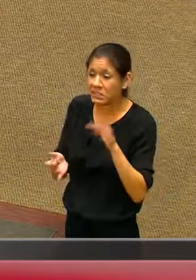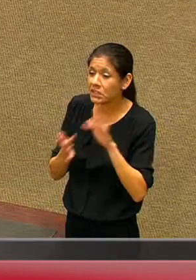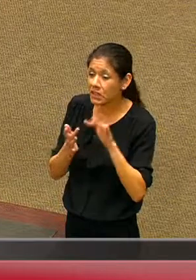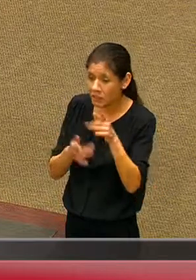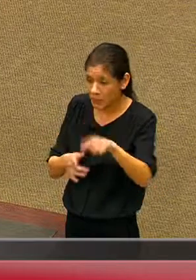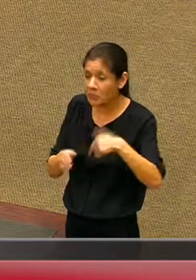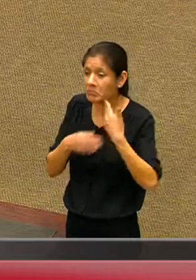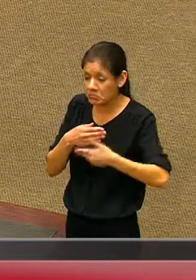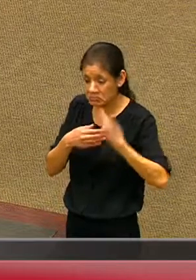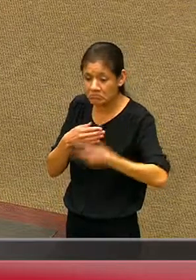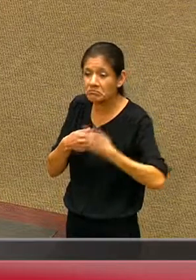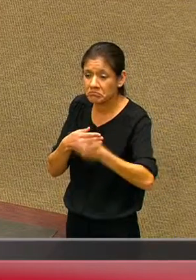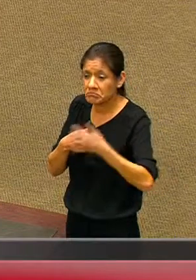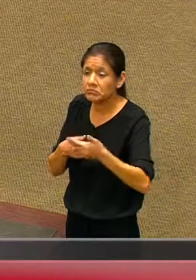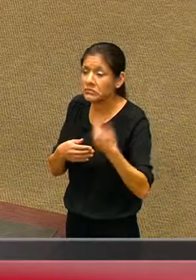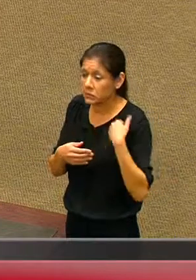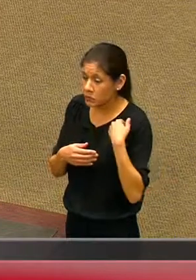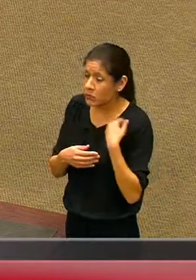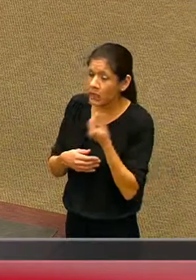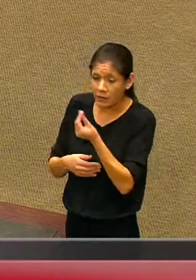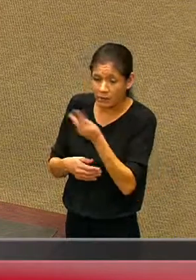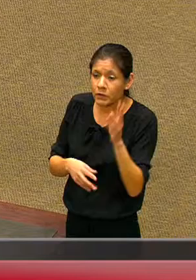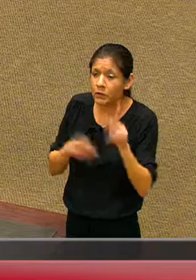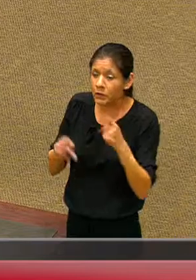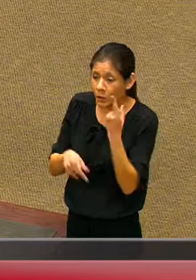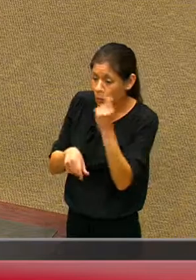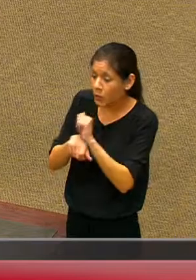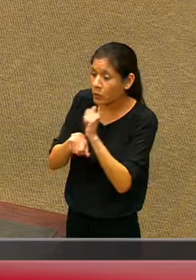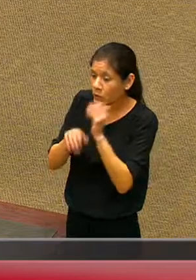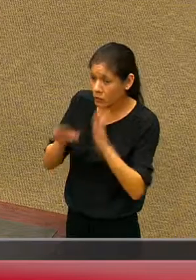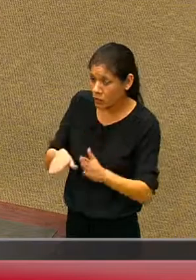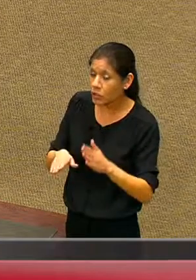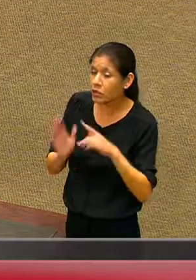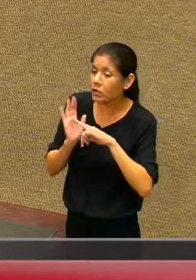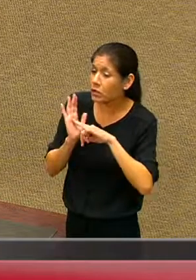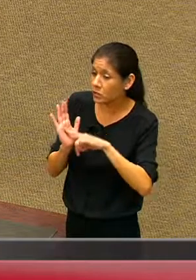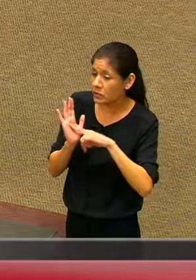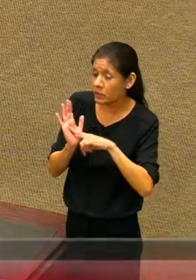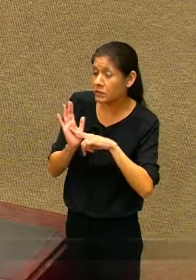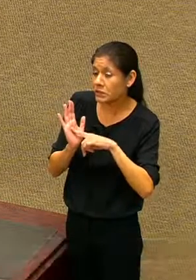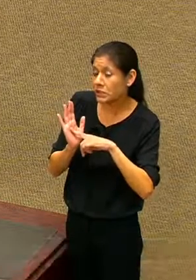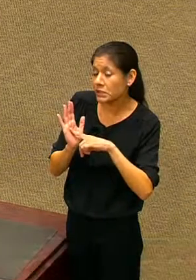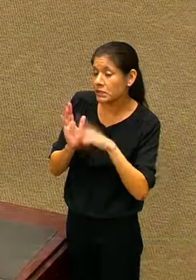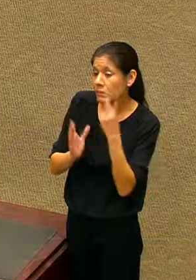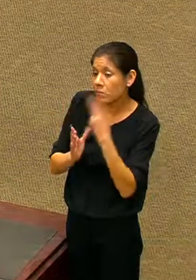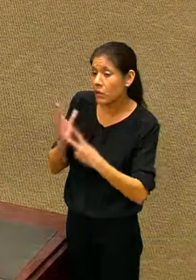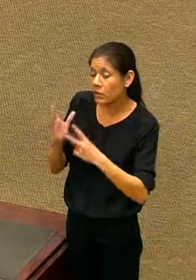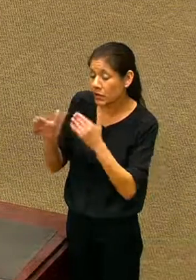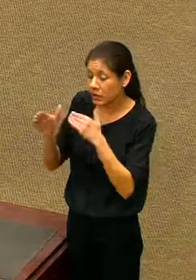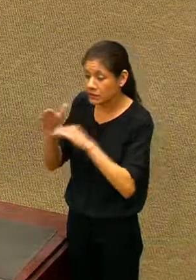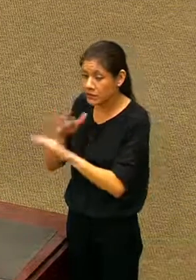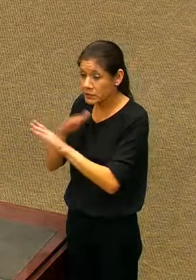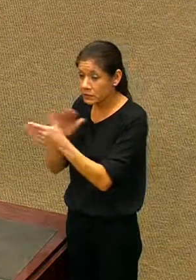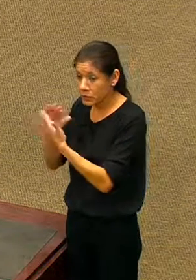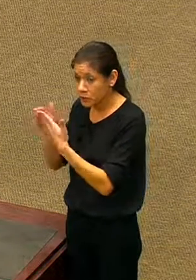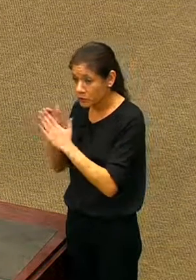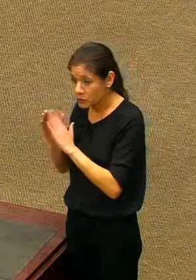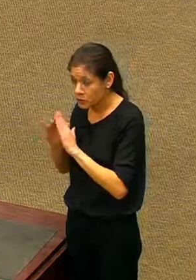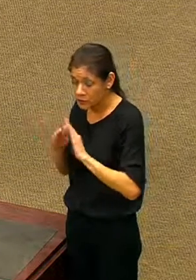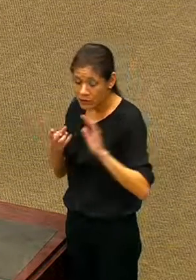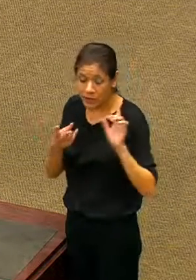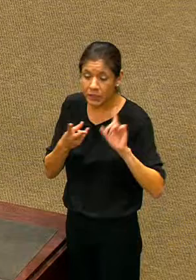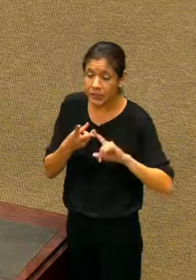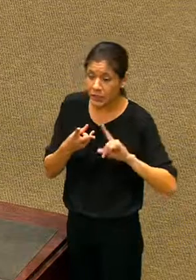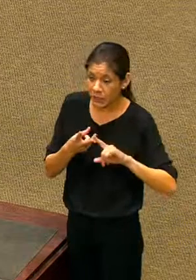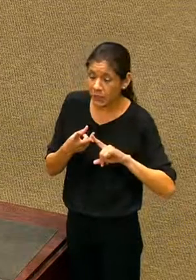we do have a handful, and there's a one employee in particular that represents both the accessibility community